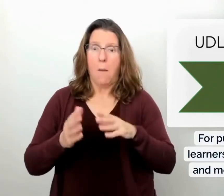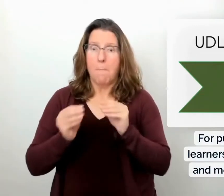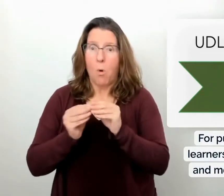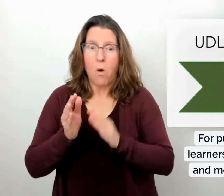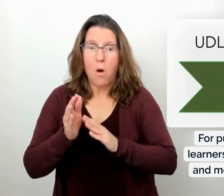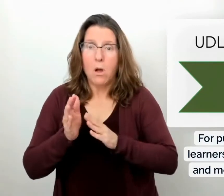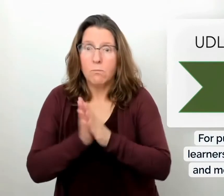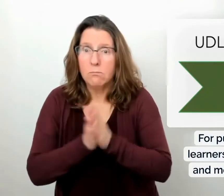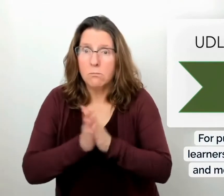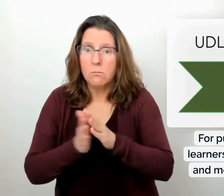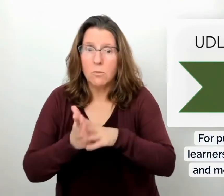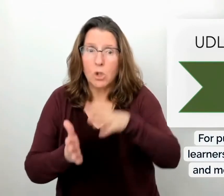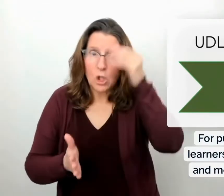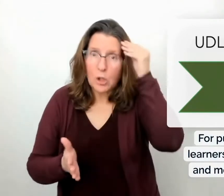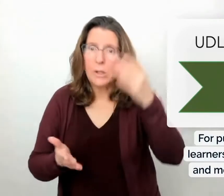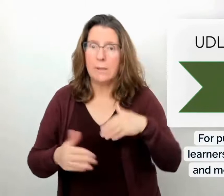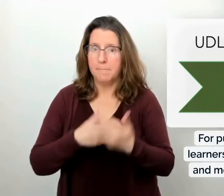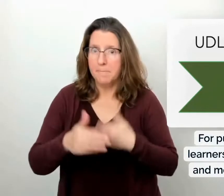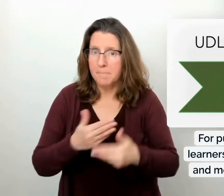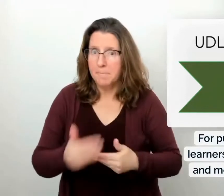and stimulate interest.